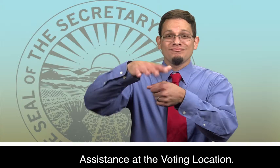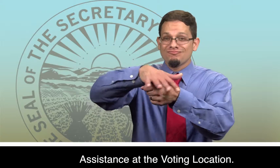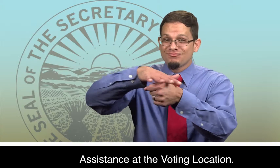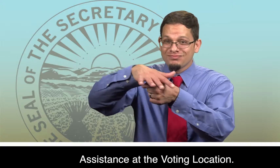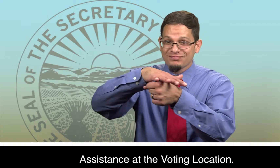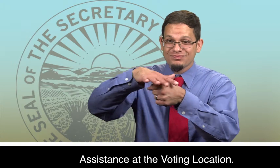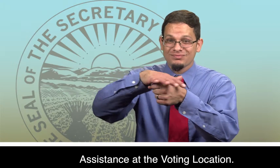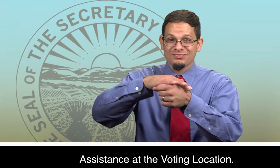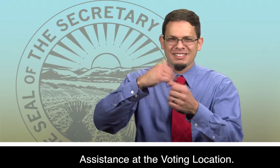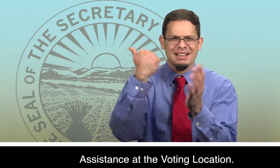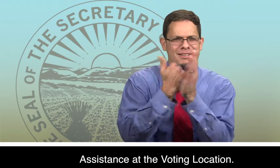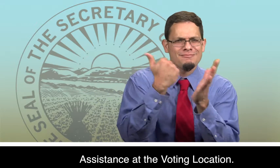voting location.